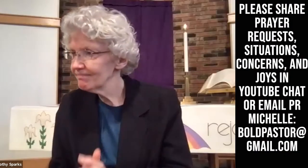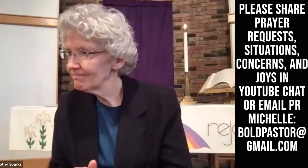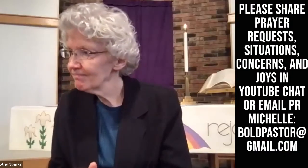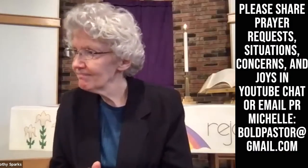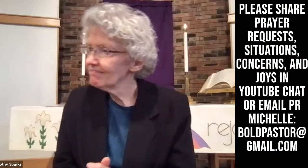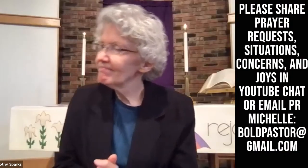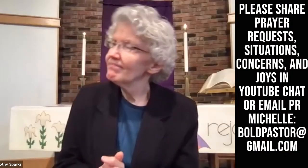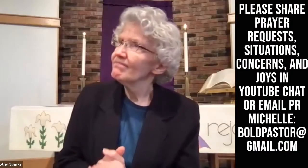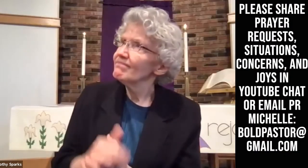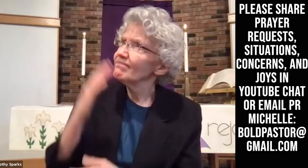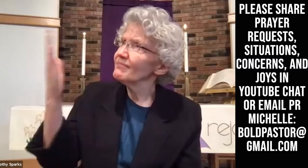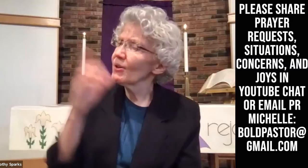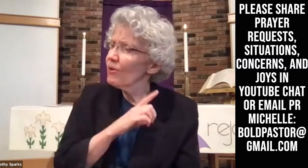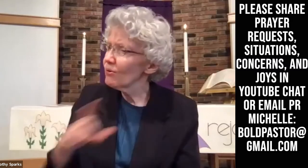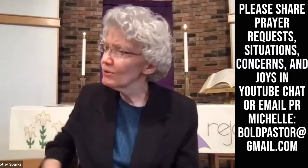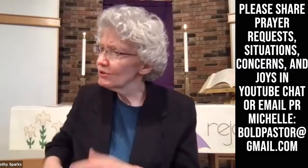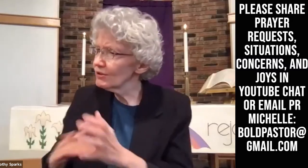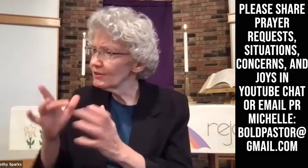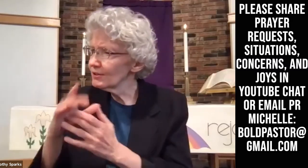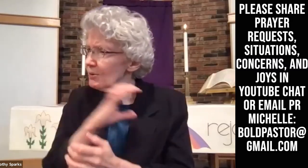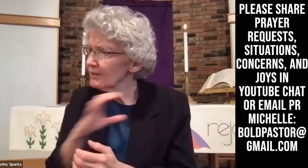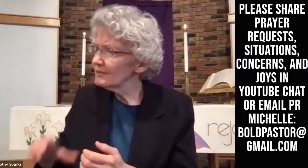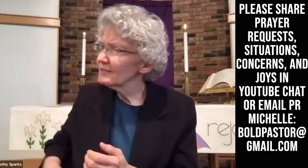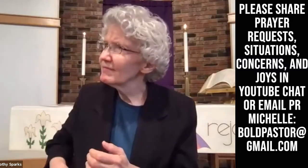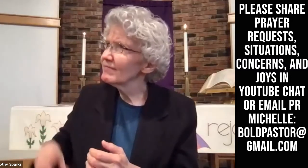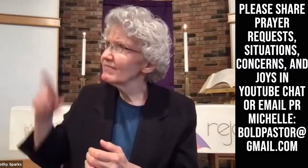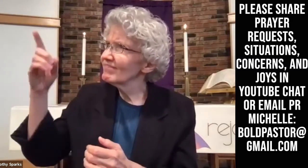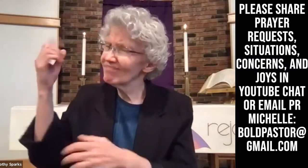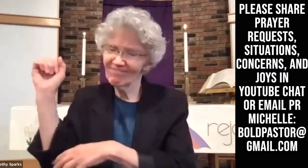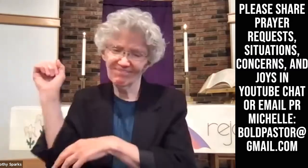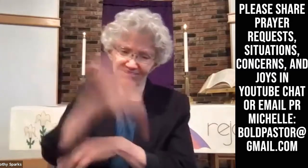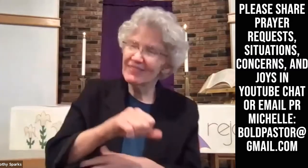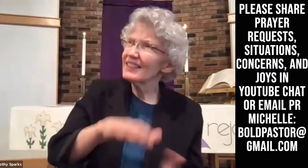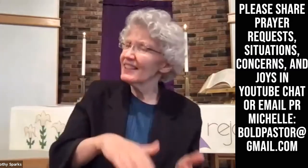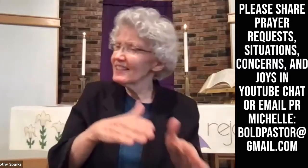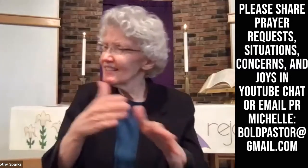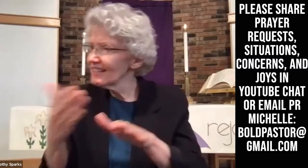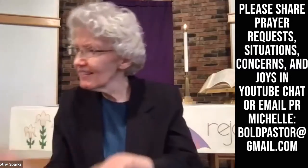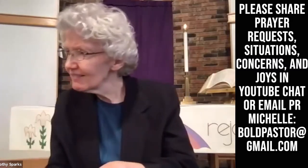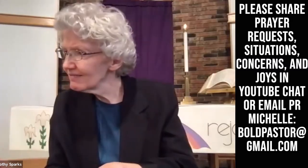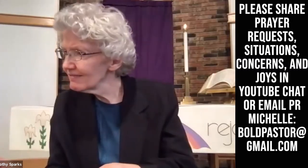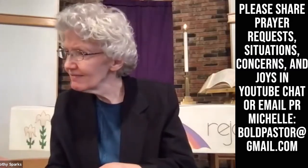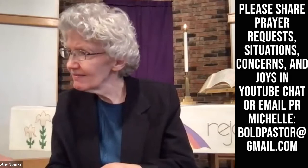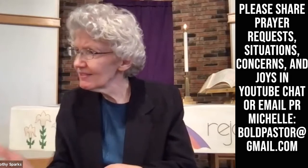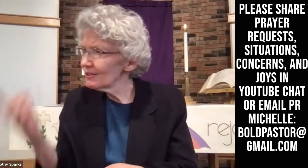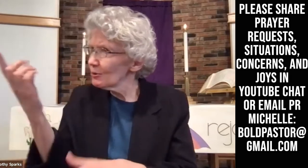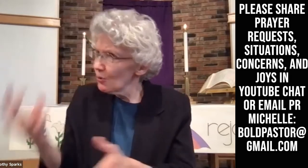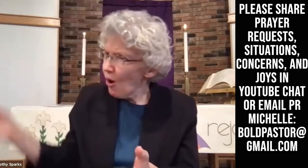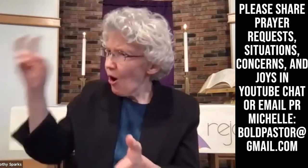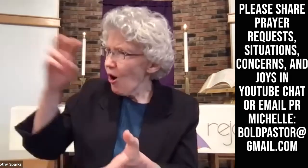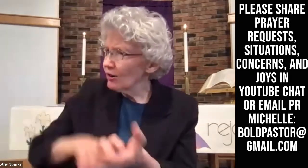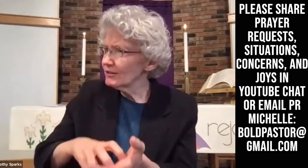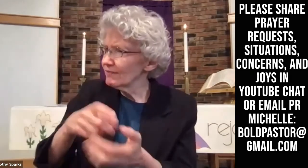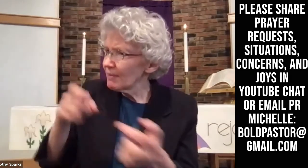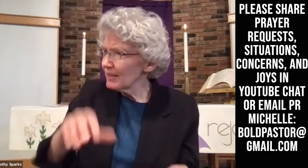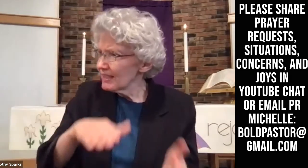Prayers of the People. Lord Jesus Christ, you conquered